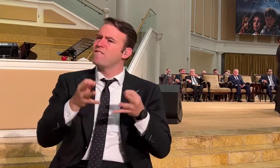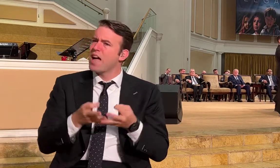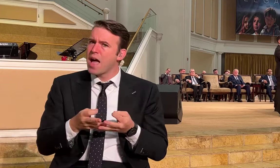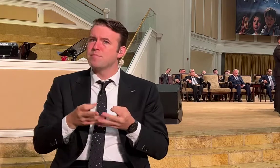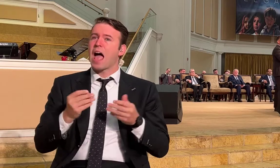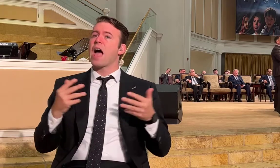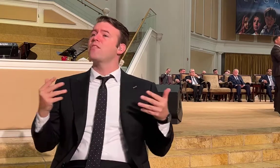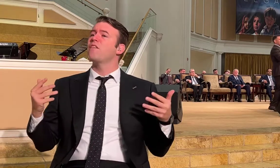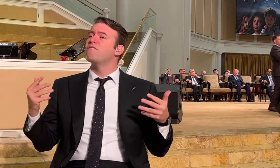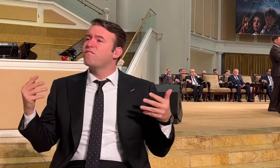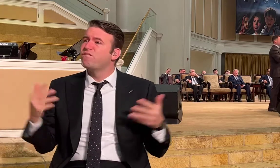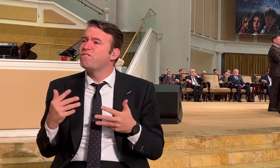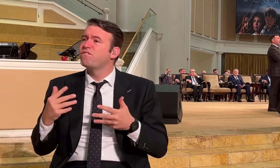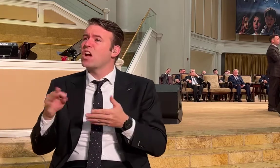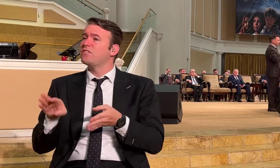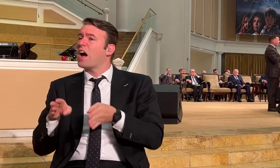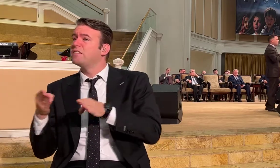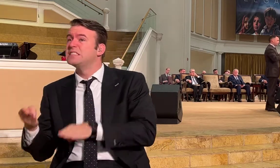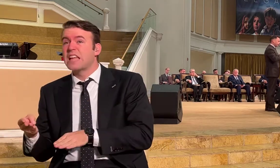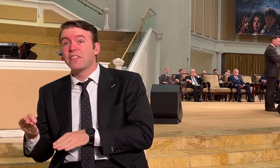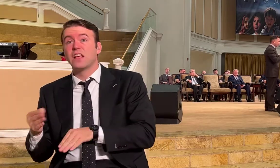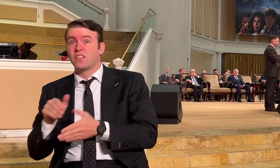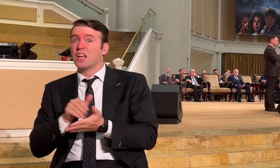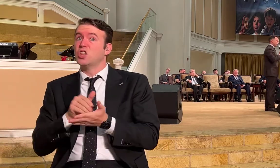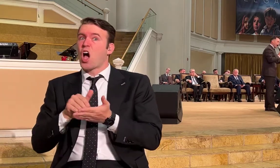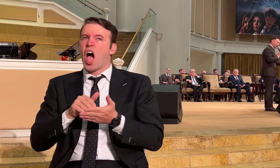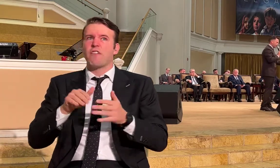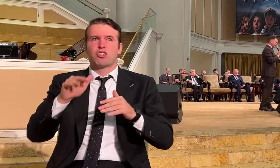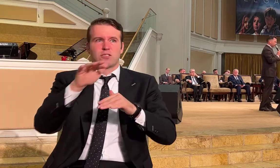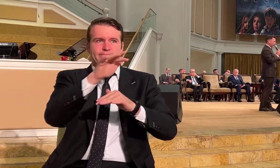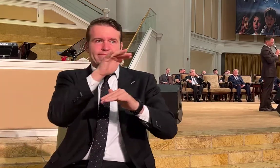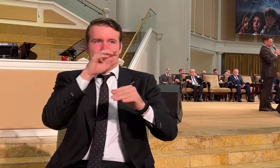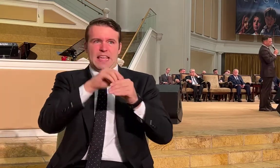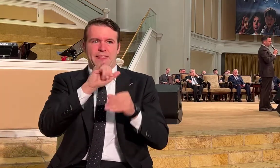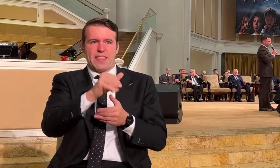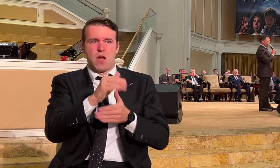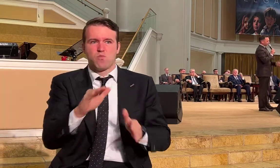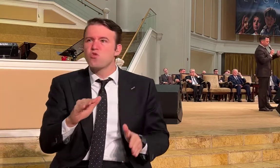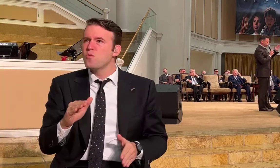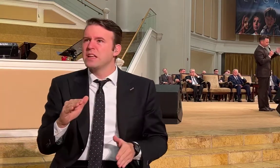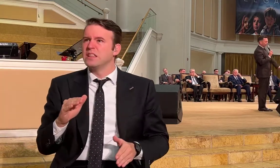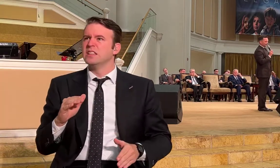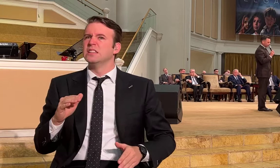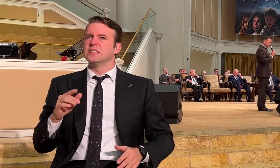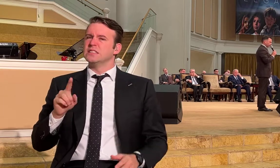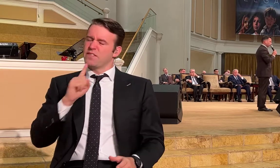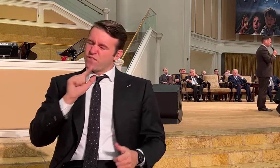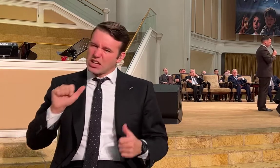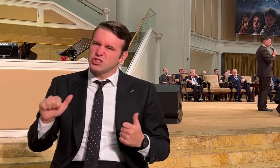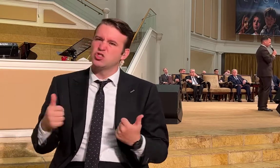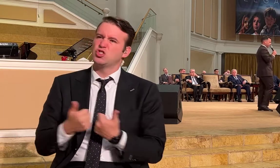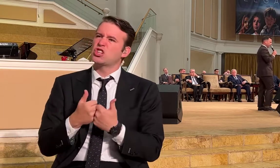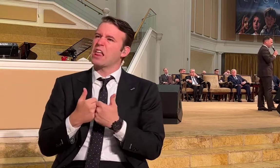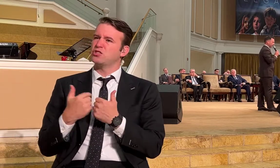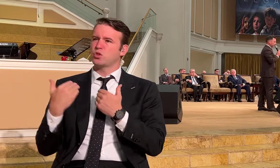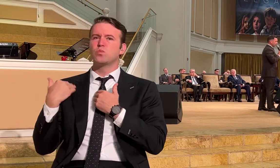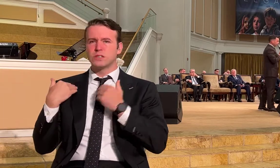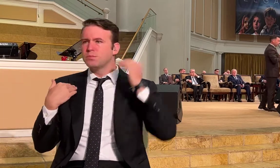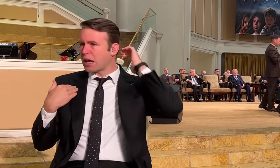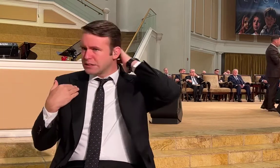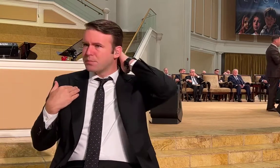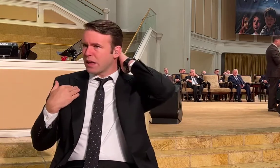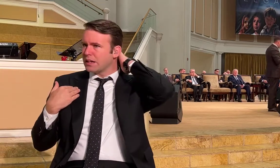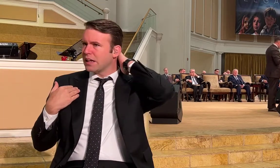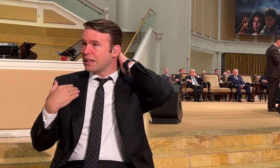and the fear of death that is often hovering like a cloud in that room. It's a challenging responsibility.